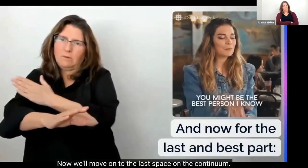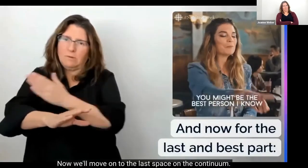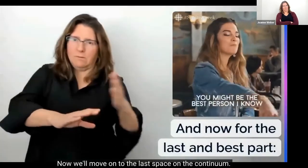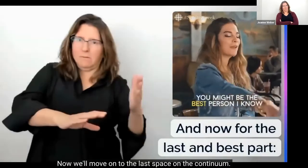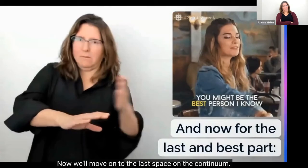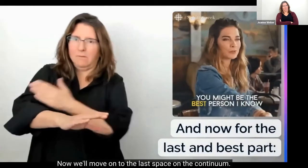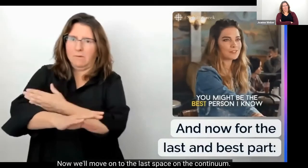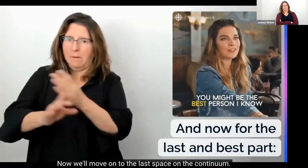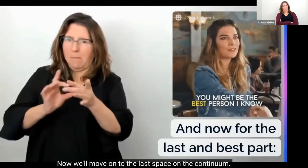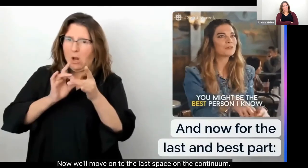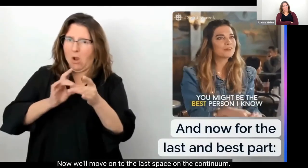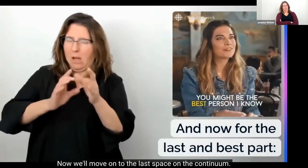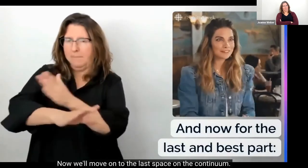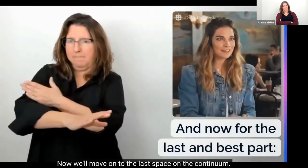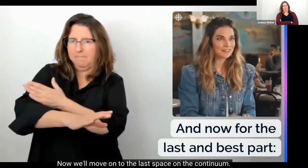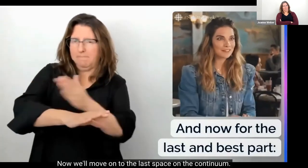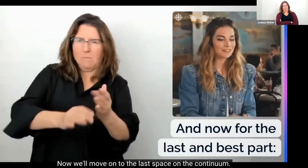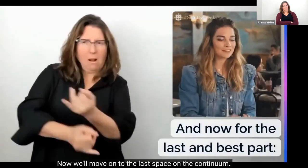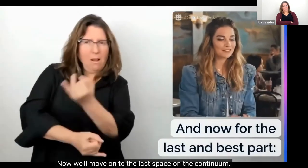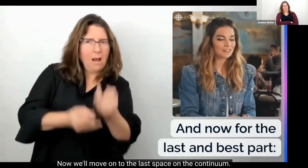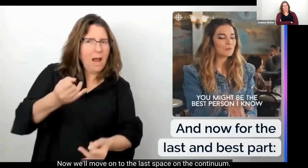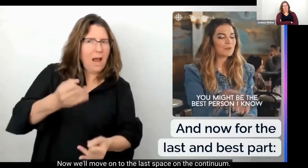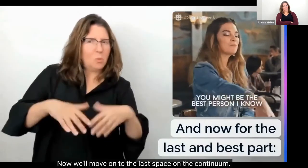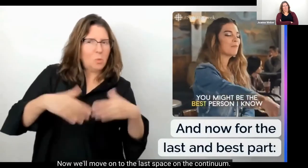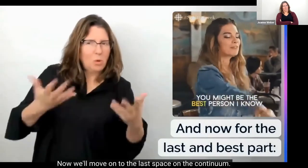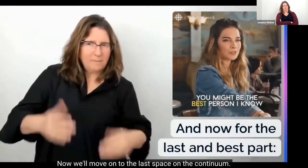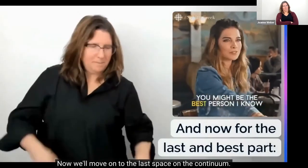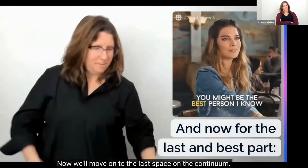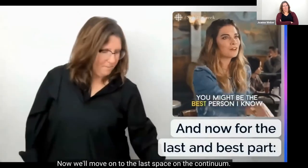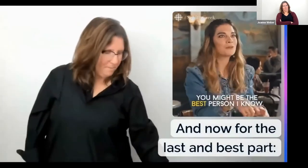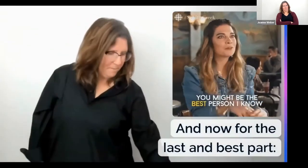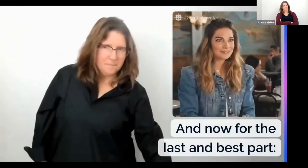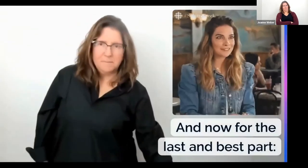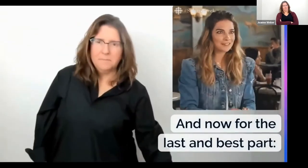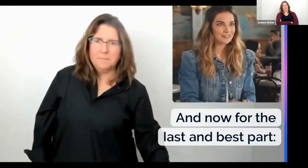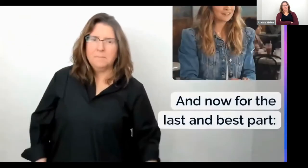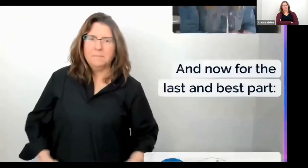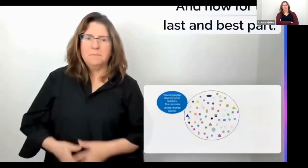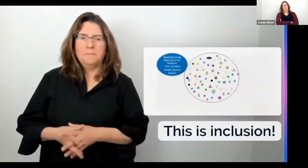Now we'll move on to the last space on the continuum.